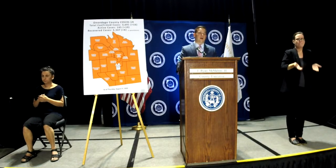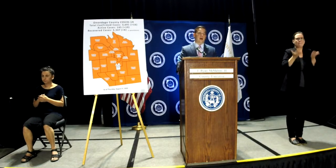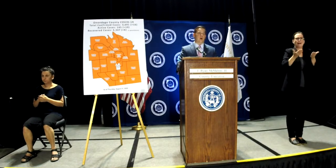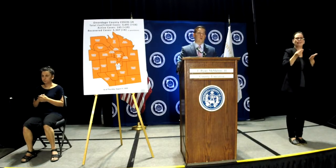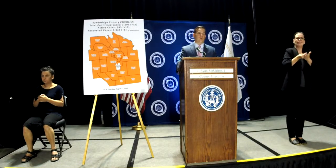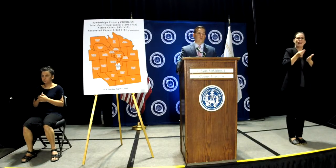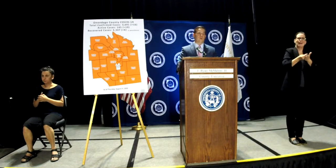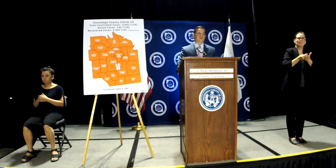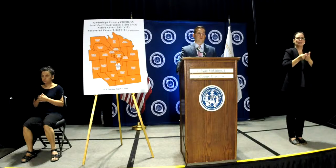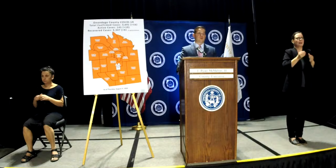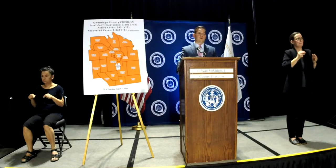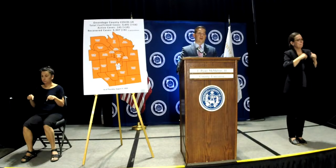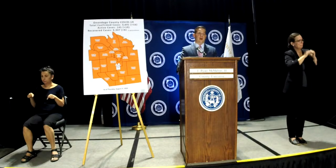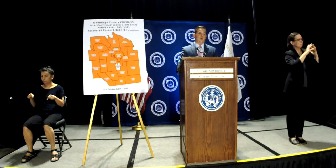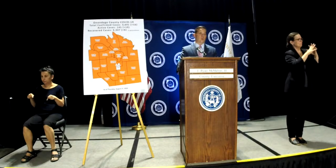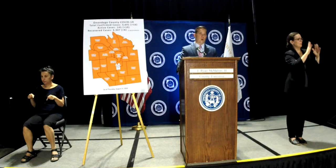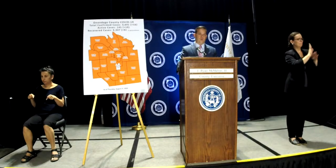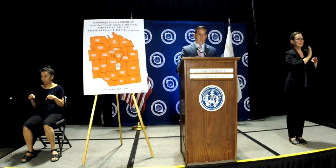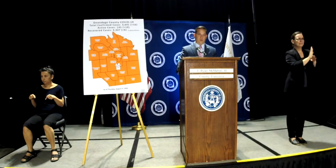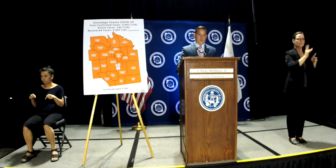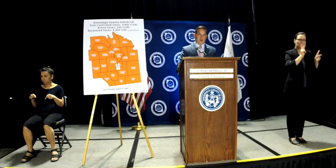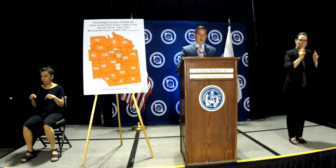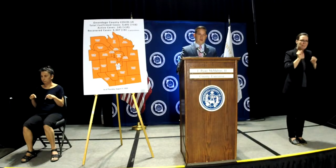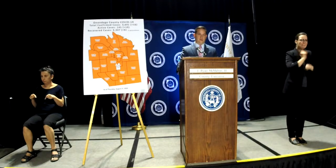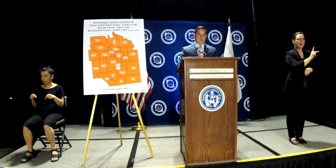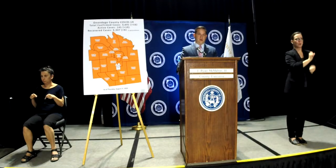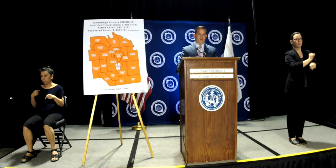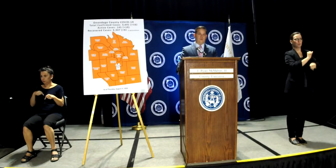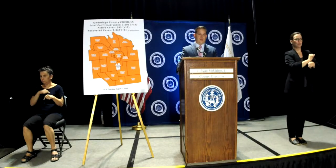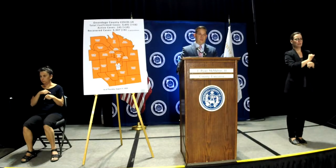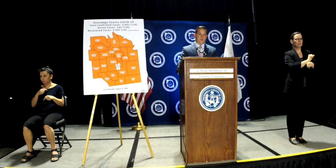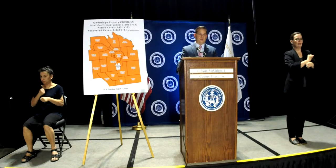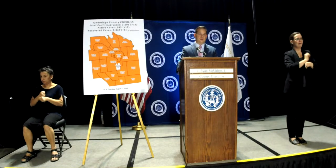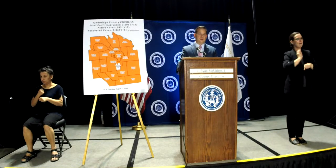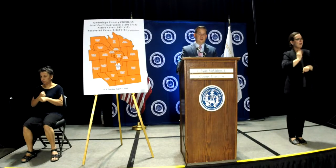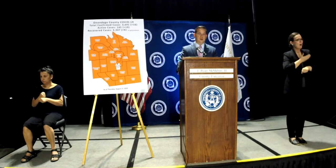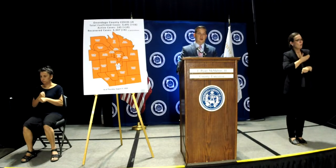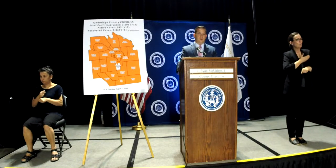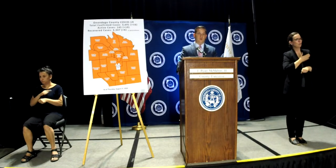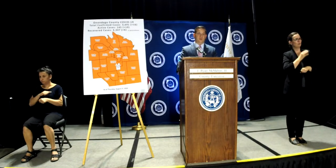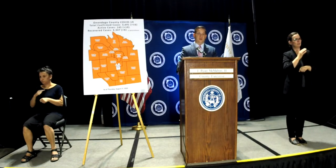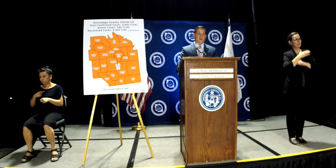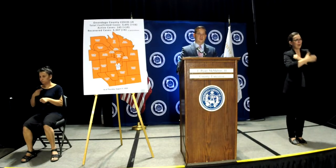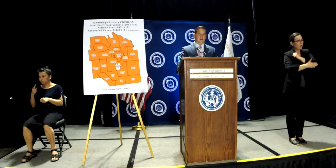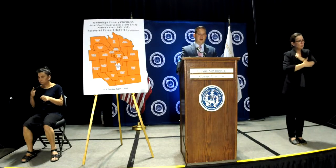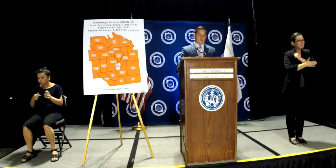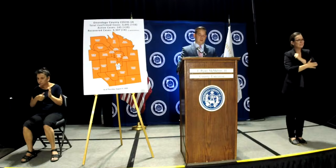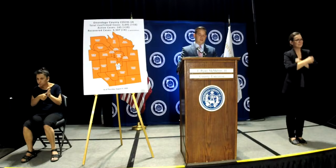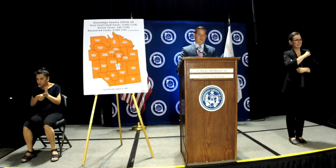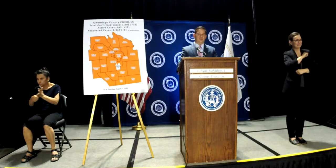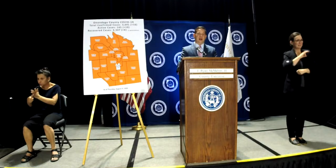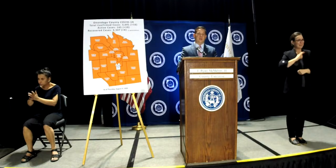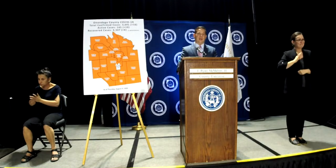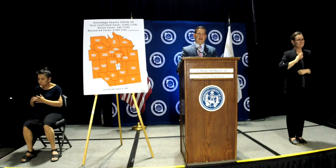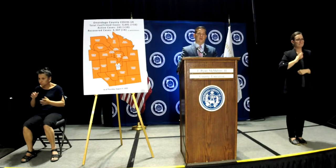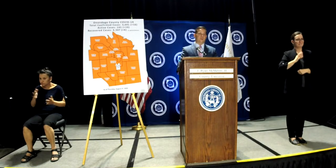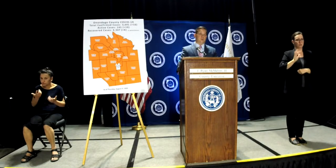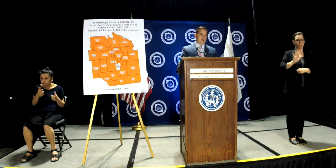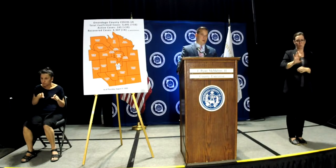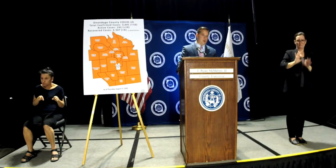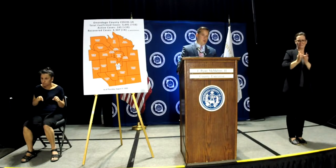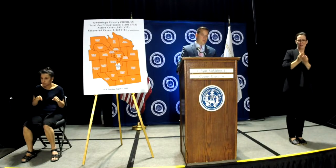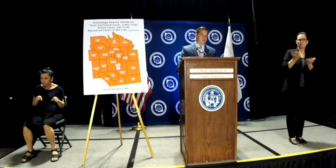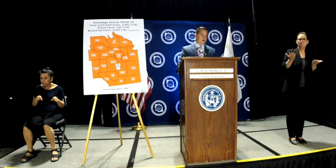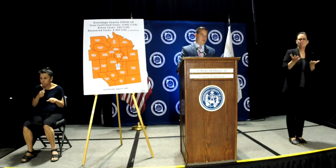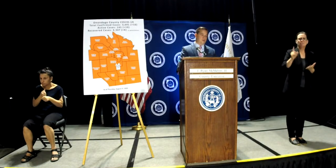Right now, we've surveyed our own workforce, trying to understand our own families, what their needs are, and does their job allow them to